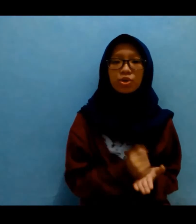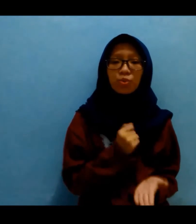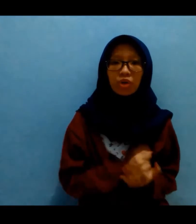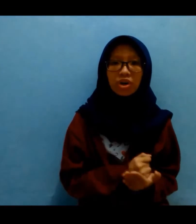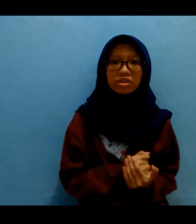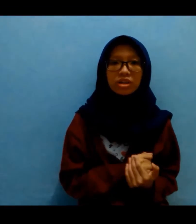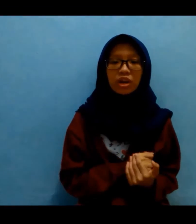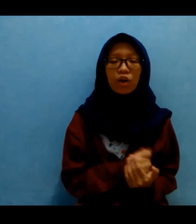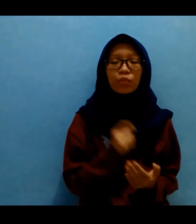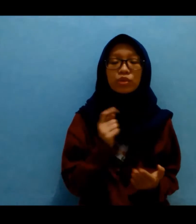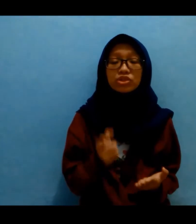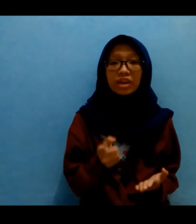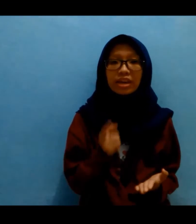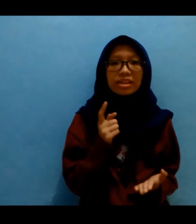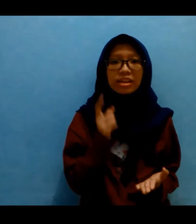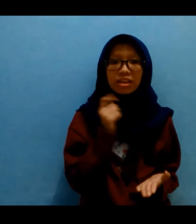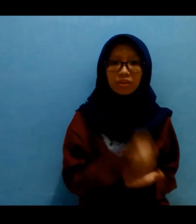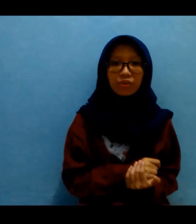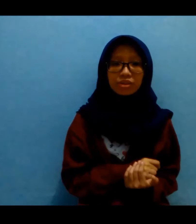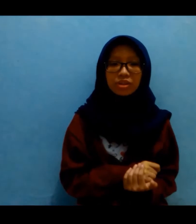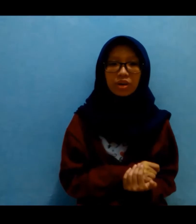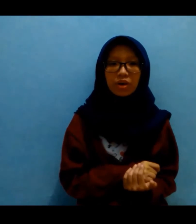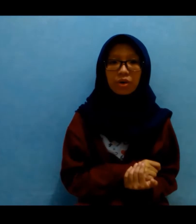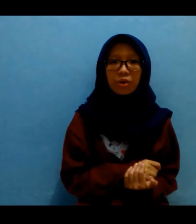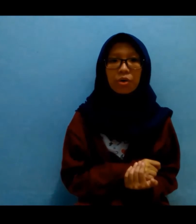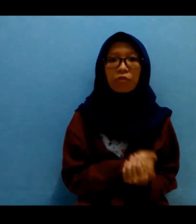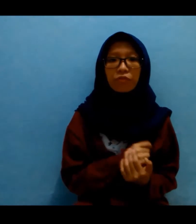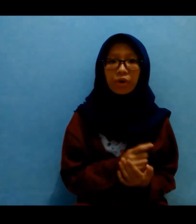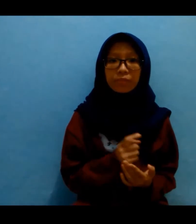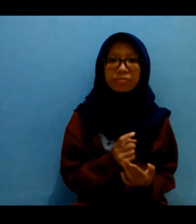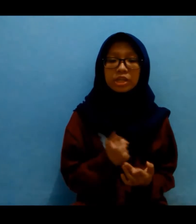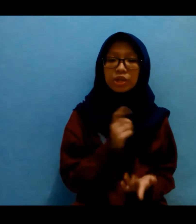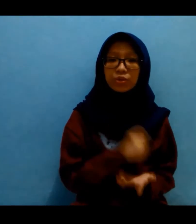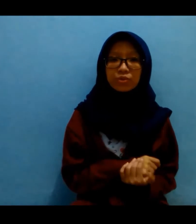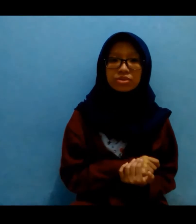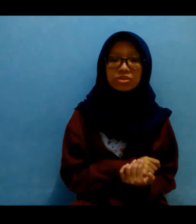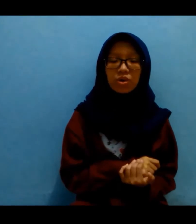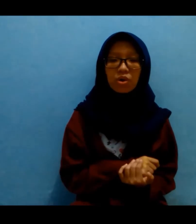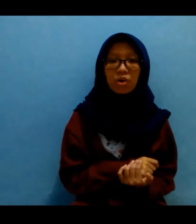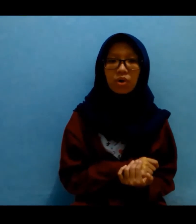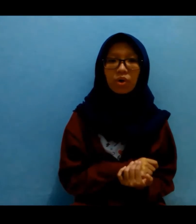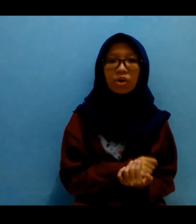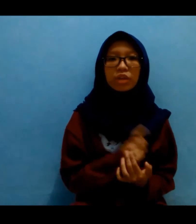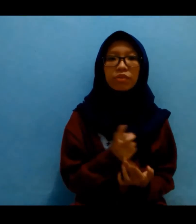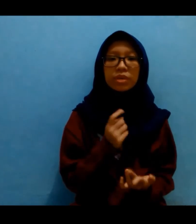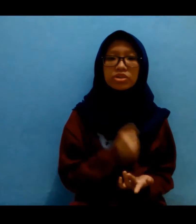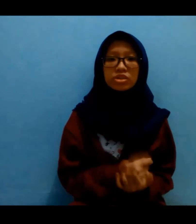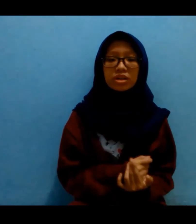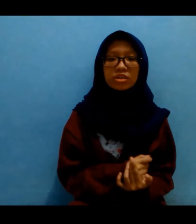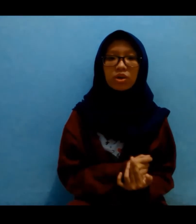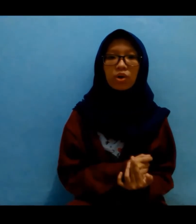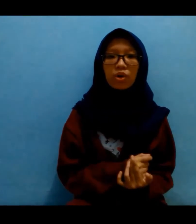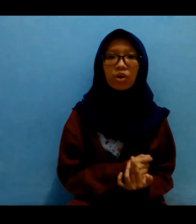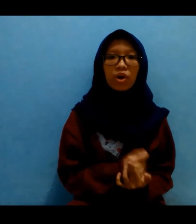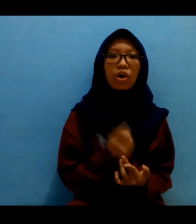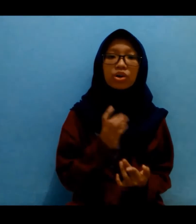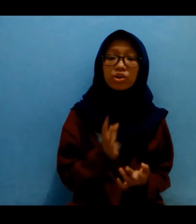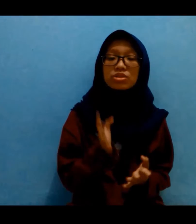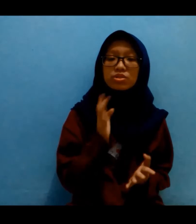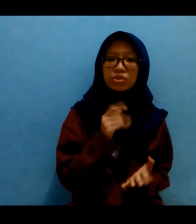you want to check the truth from the news or information on your